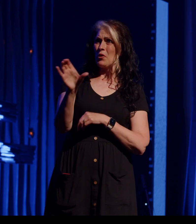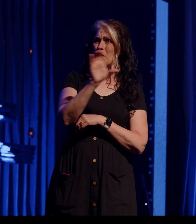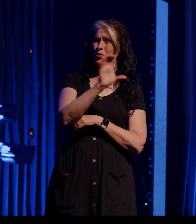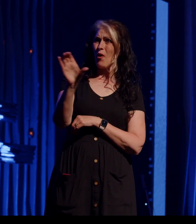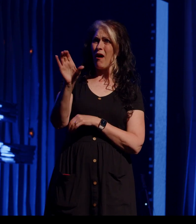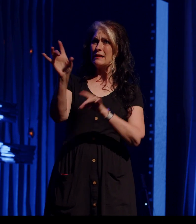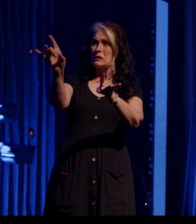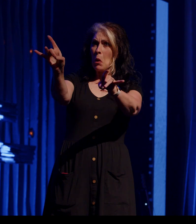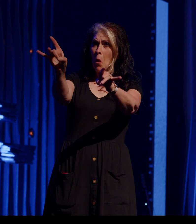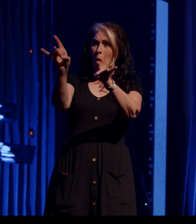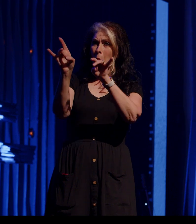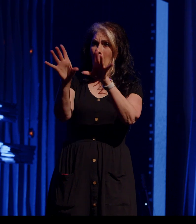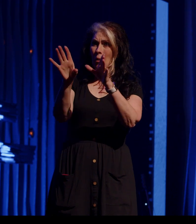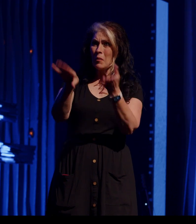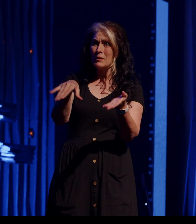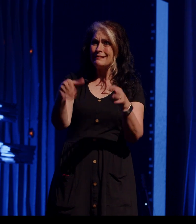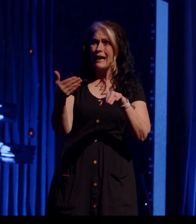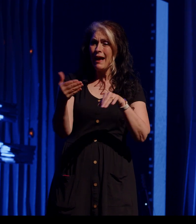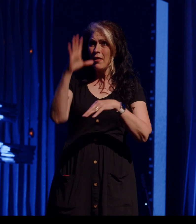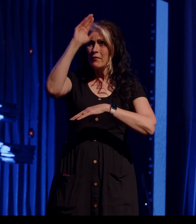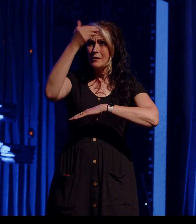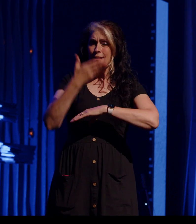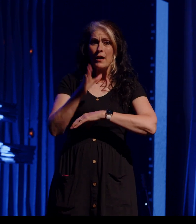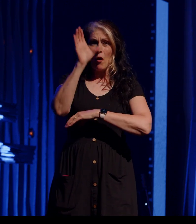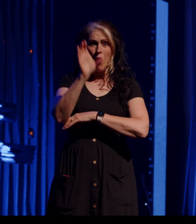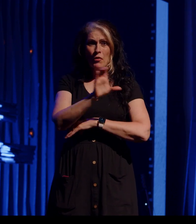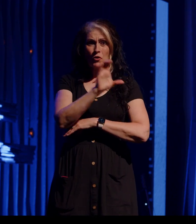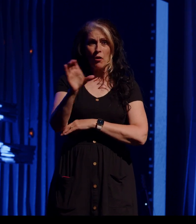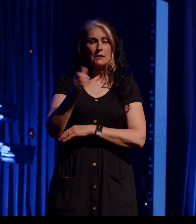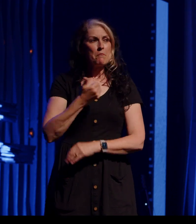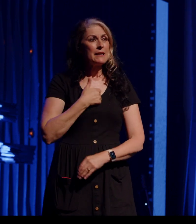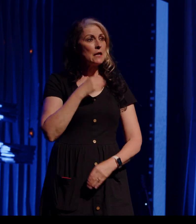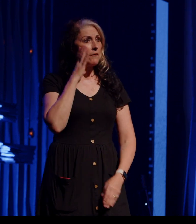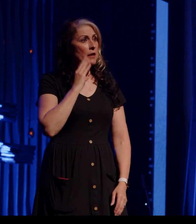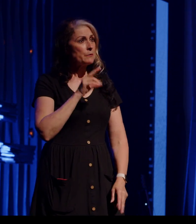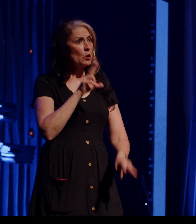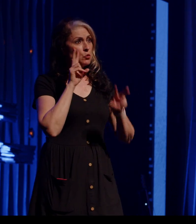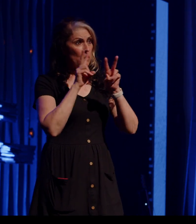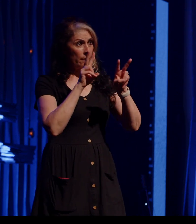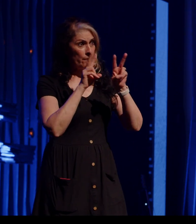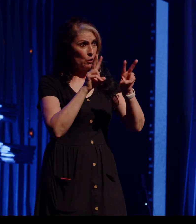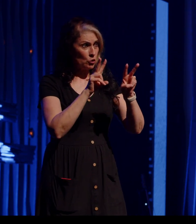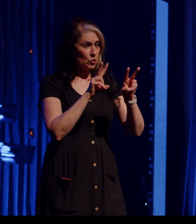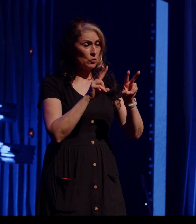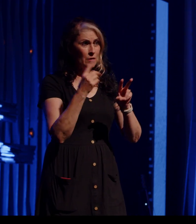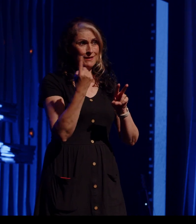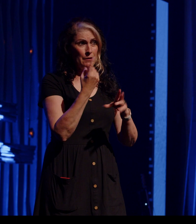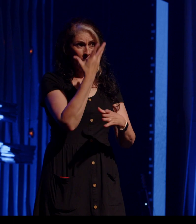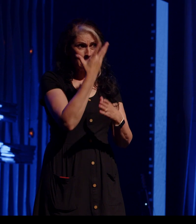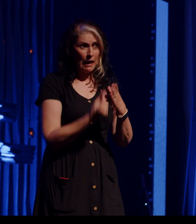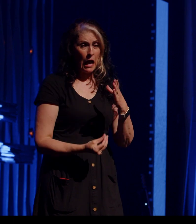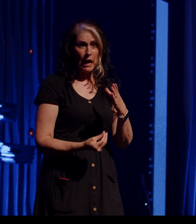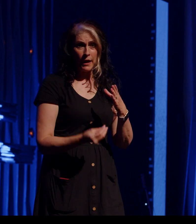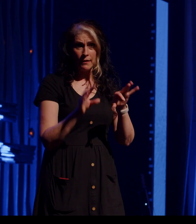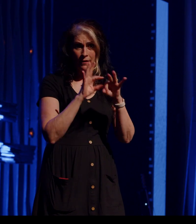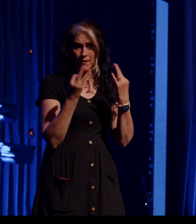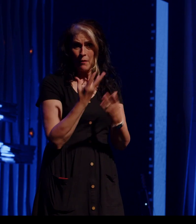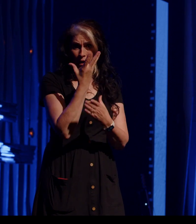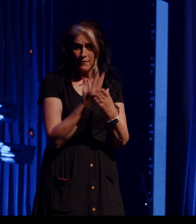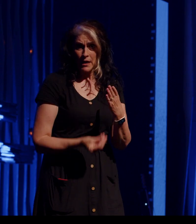son on the cross. And I do a lot of funerals, and I've been with people at loss when people in the family have